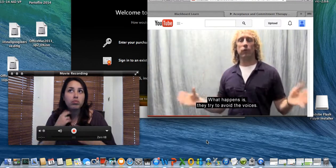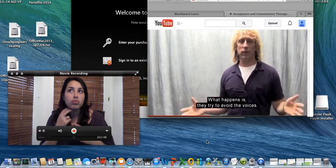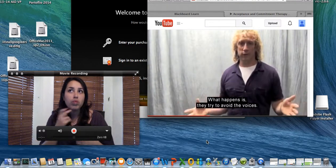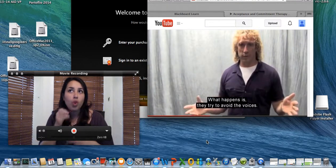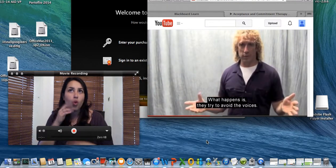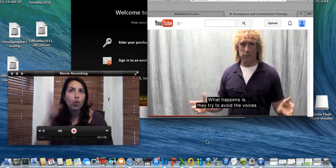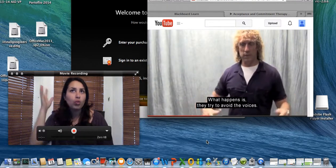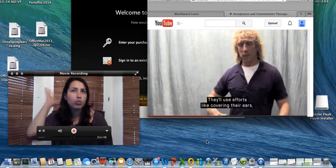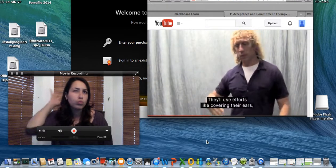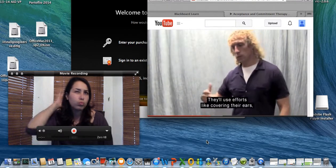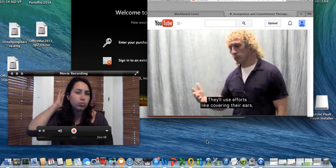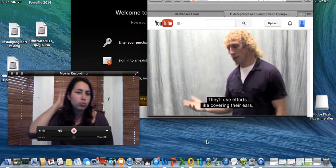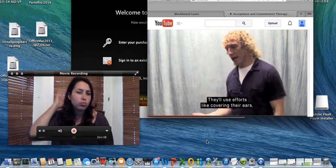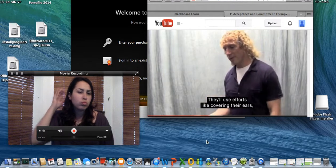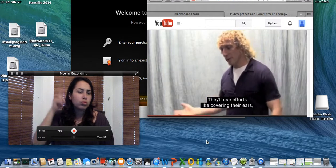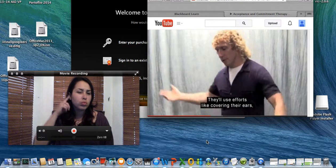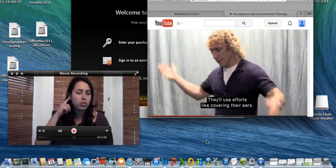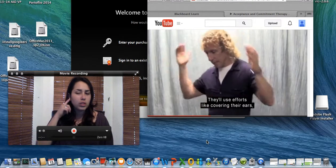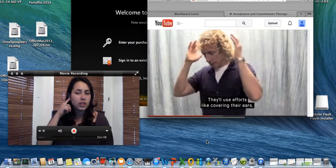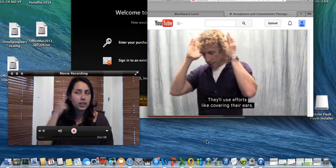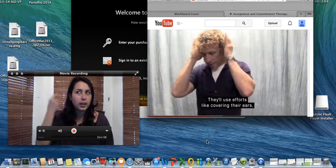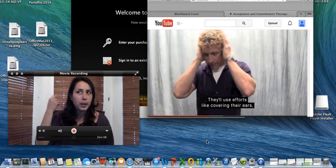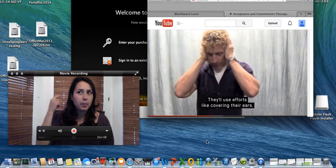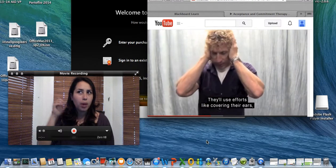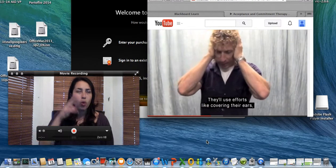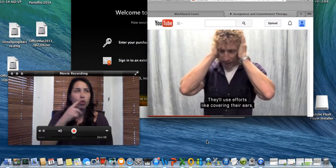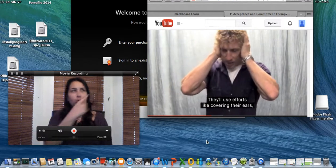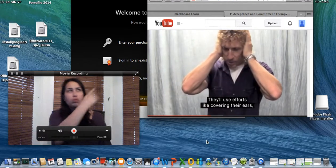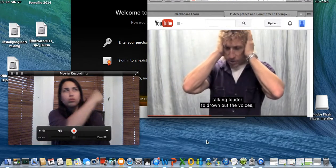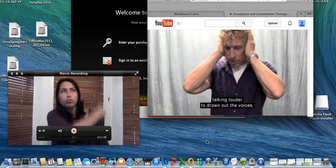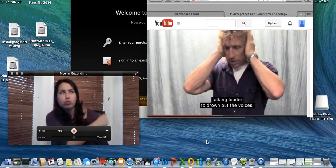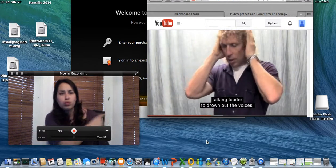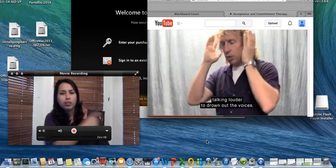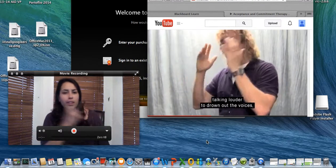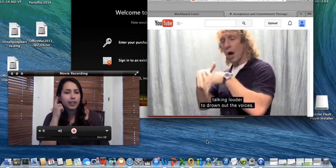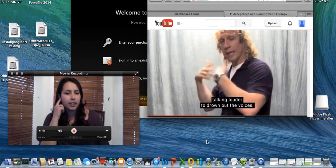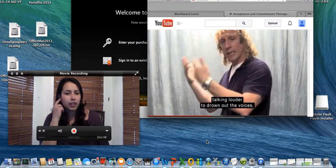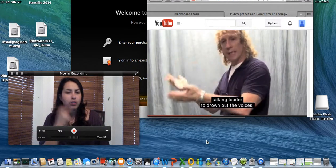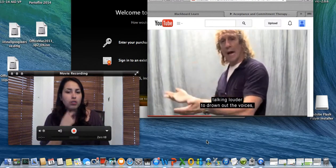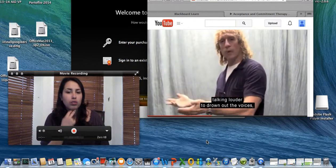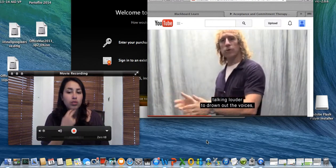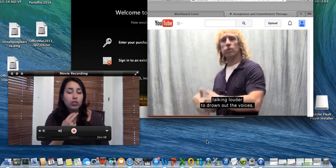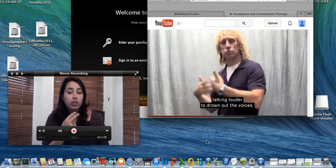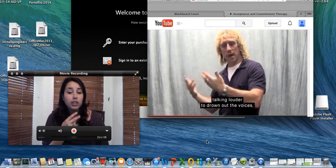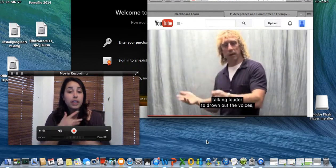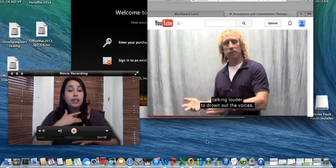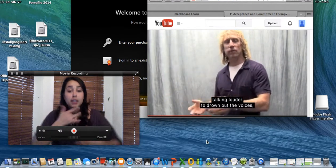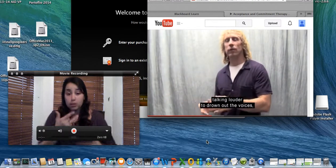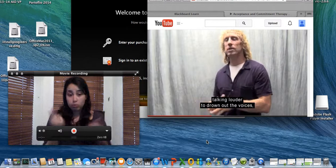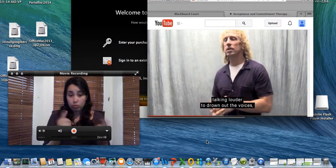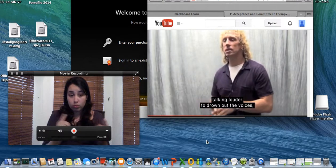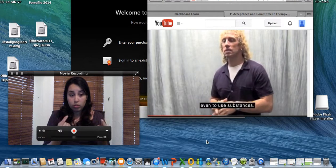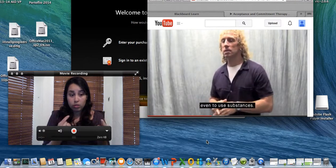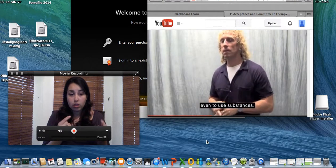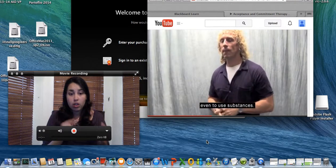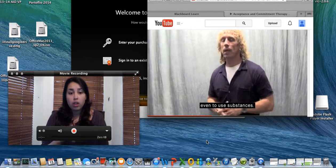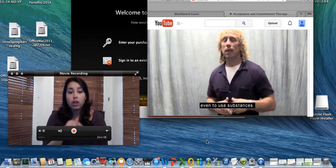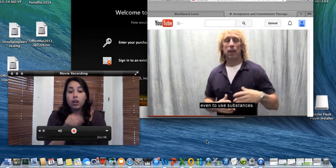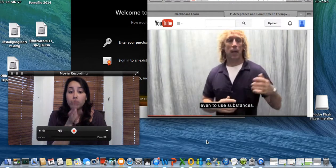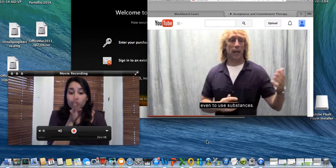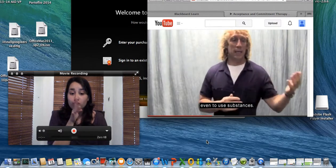try to avoid the voices. They'll use efforts like covering their ears, talking louder to drown out the